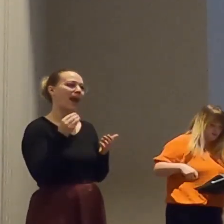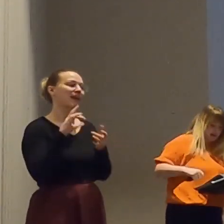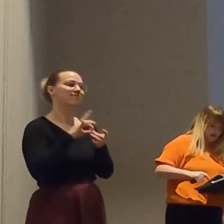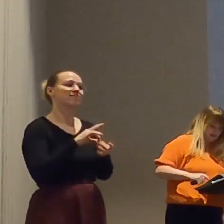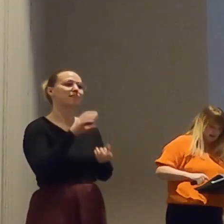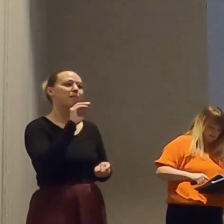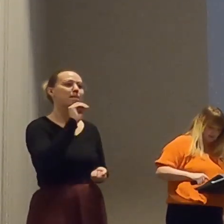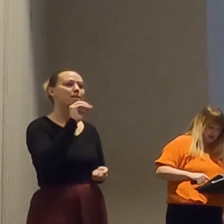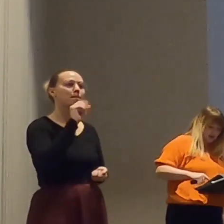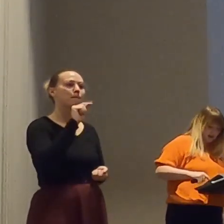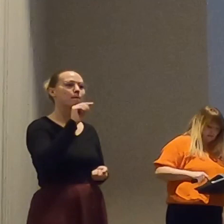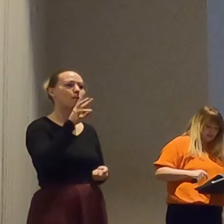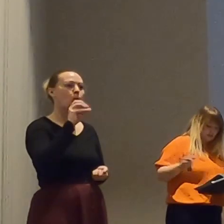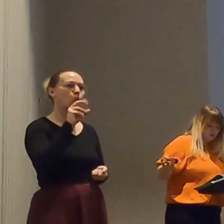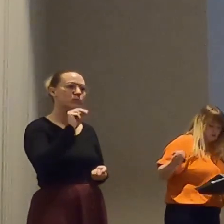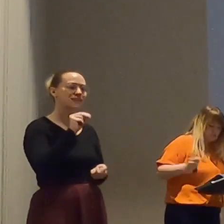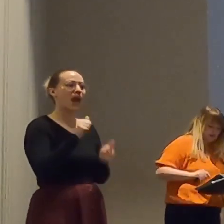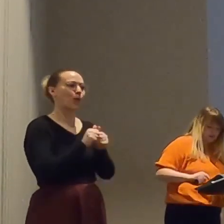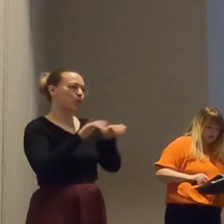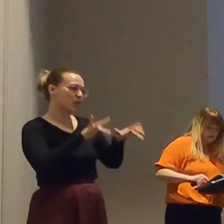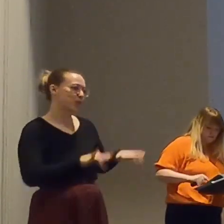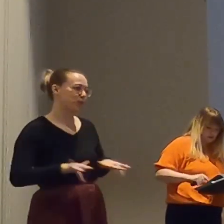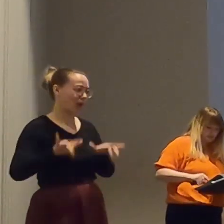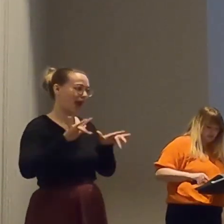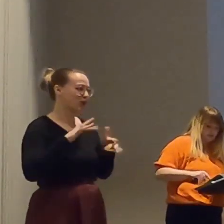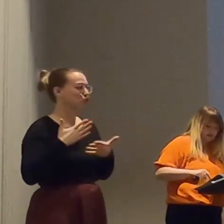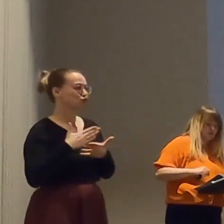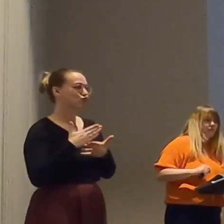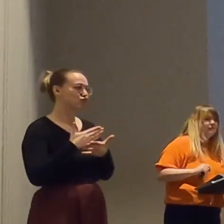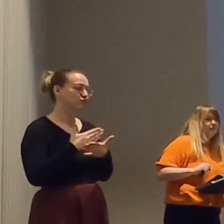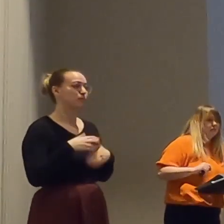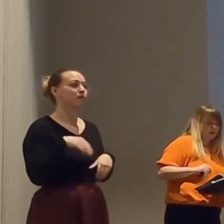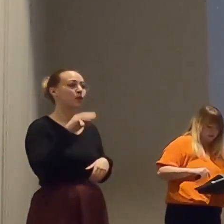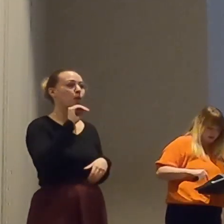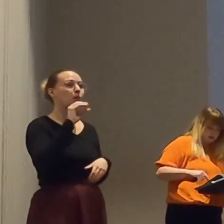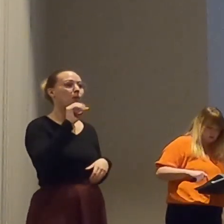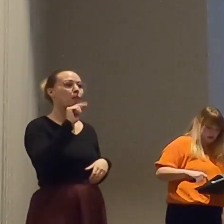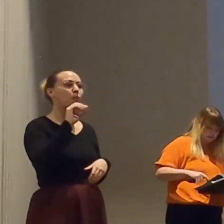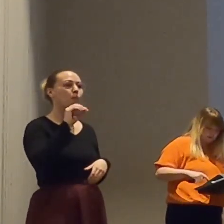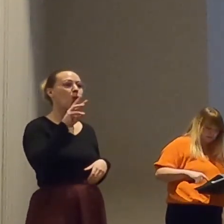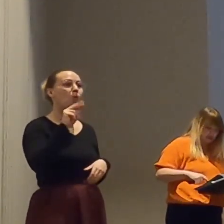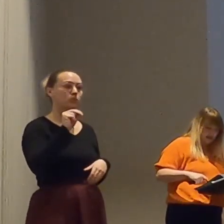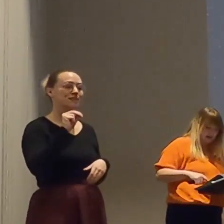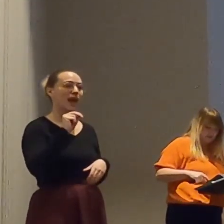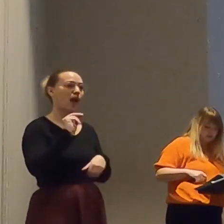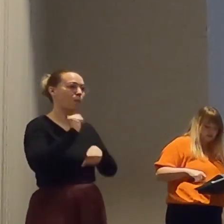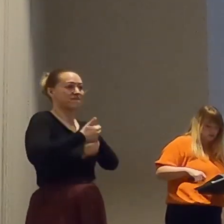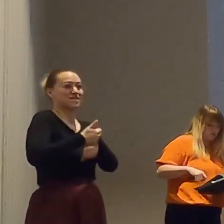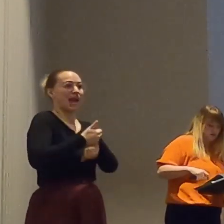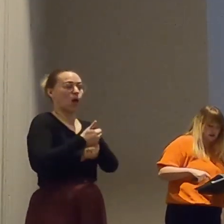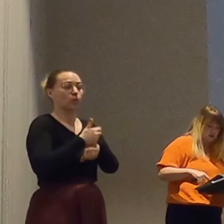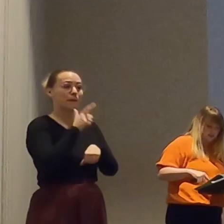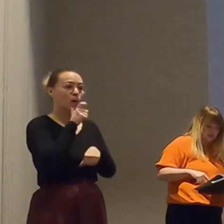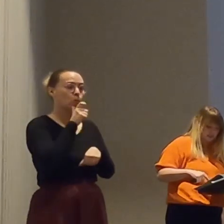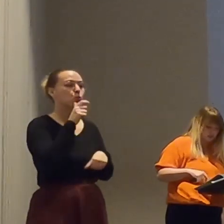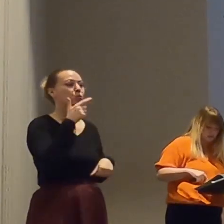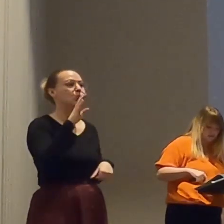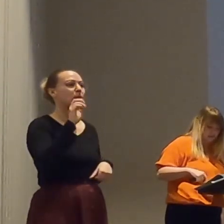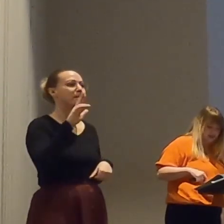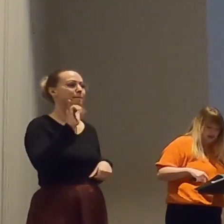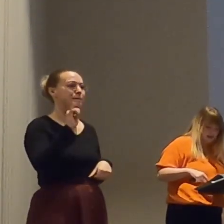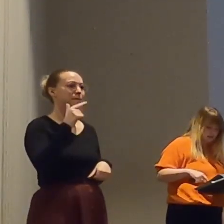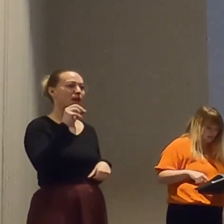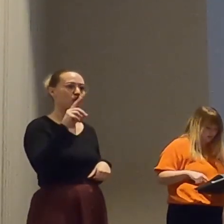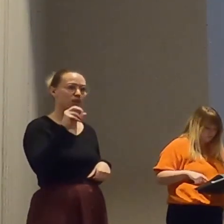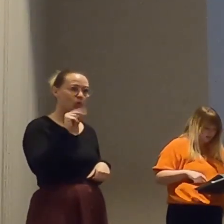this record behind them. As you all might know, Motown Records was founded by Barry Gordon and introduced the world to artists such as